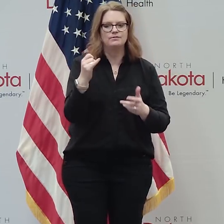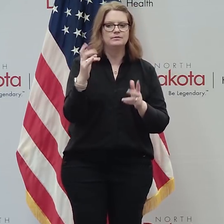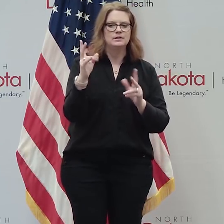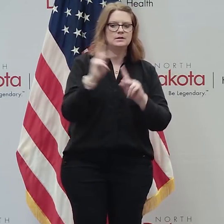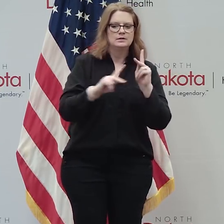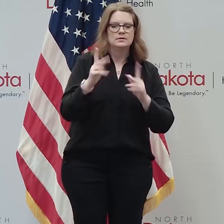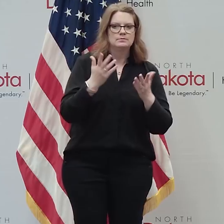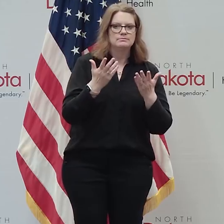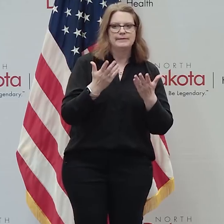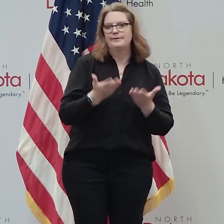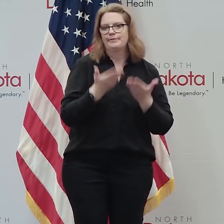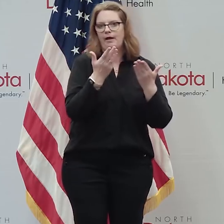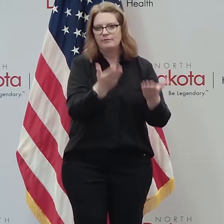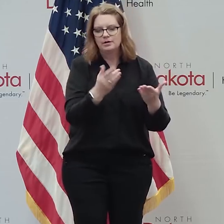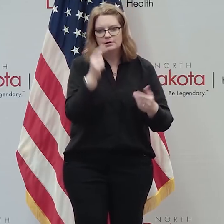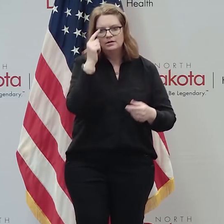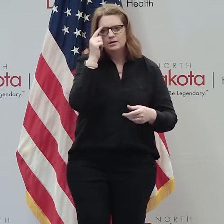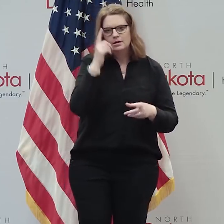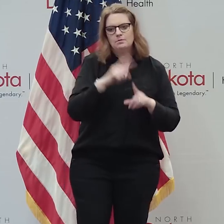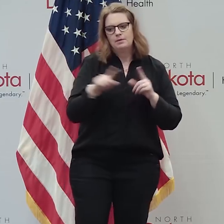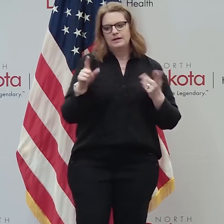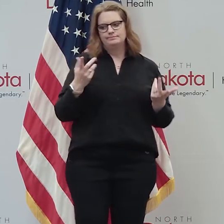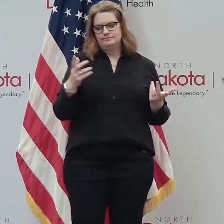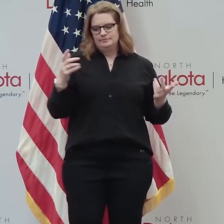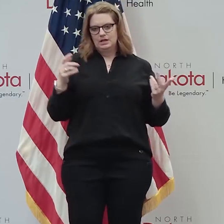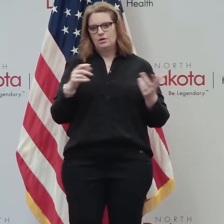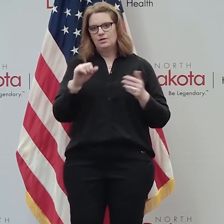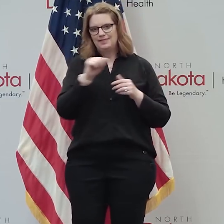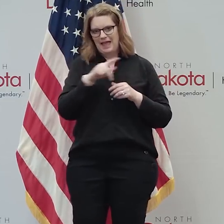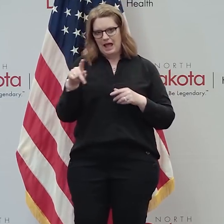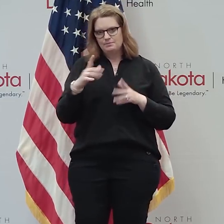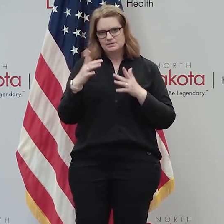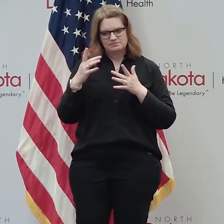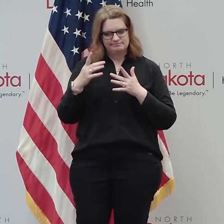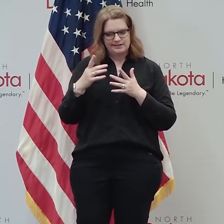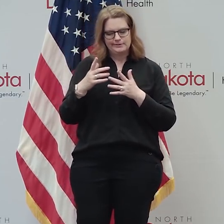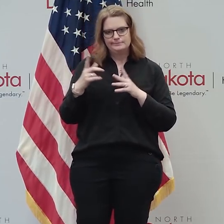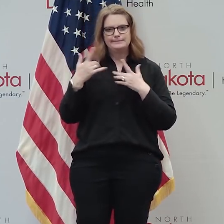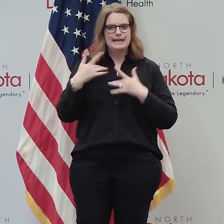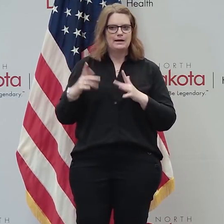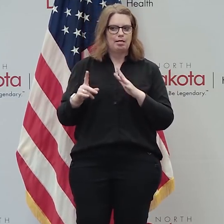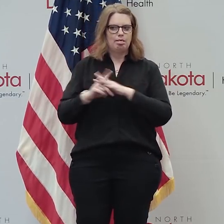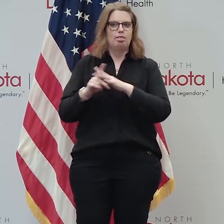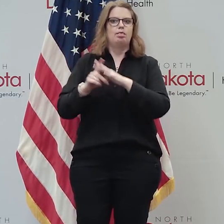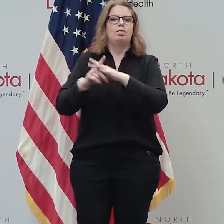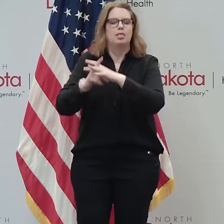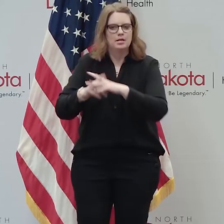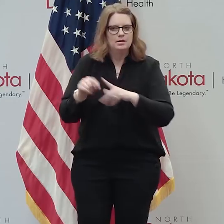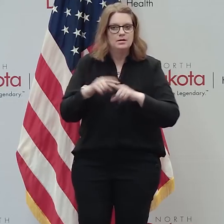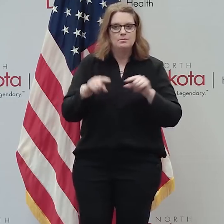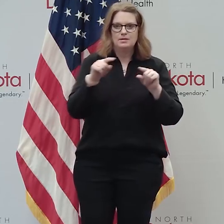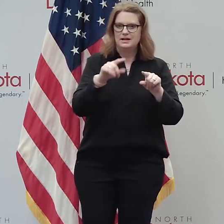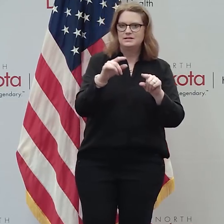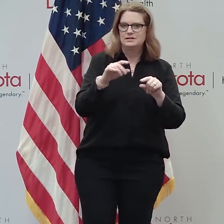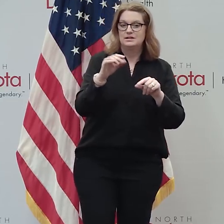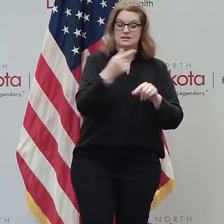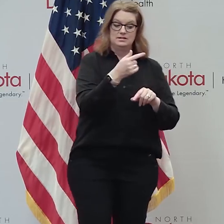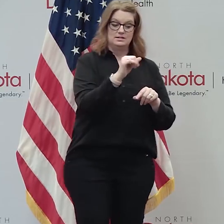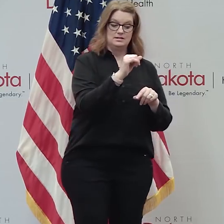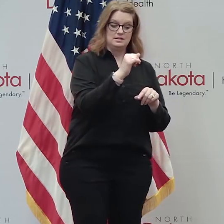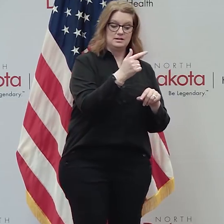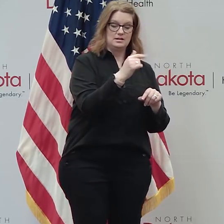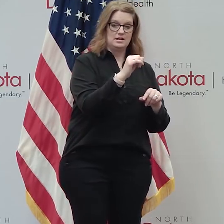wide open, it's competition, proliferate lots of alternatives, usually a good thing. But in this case, they're being very careful about